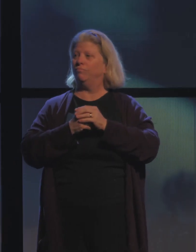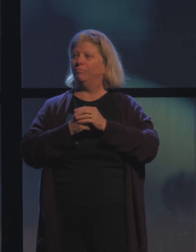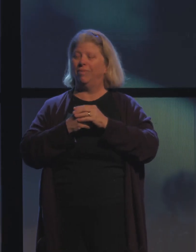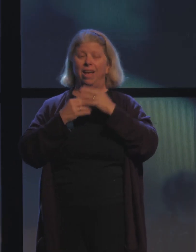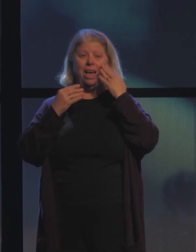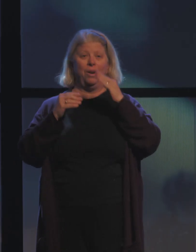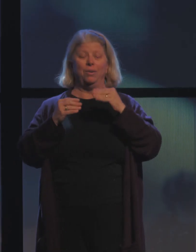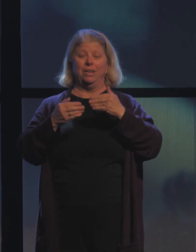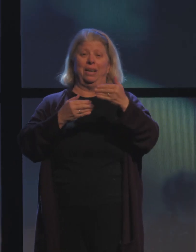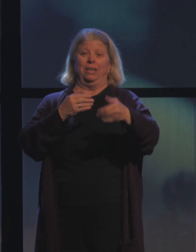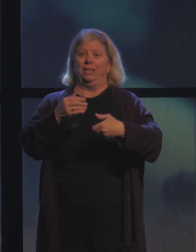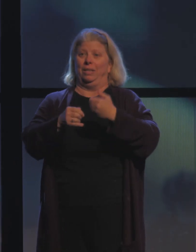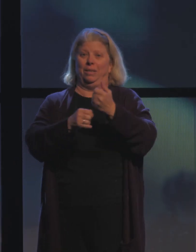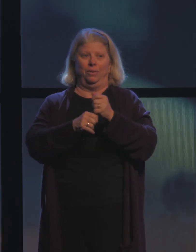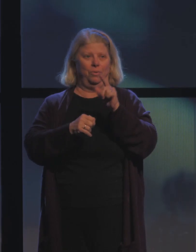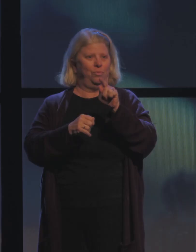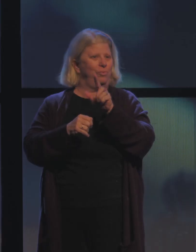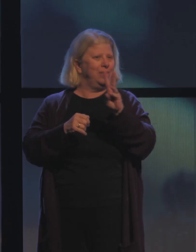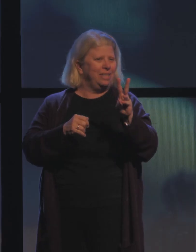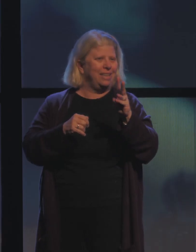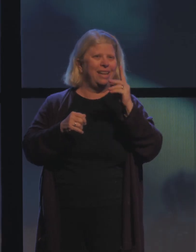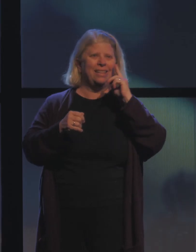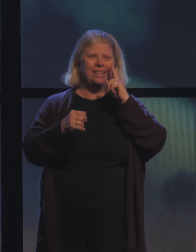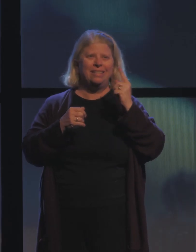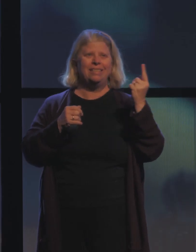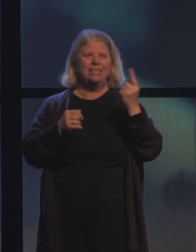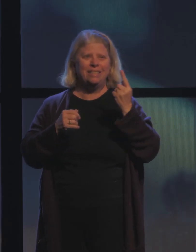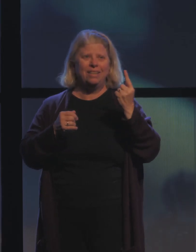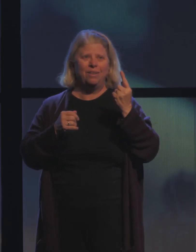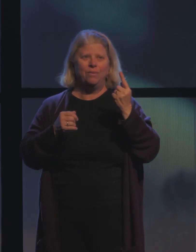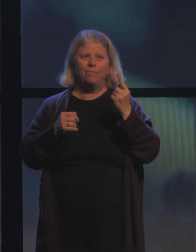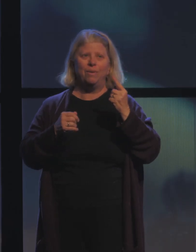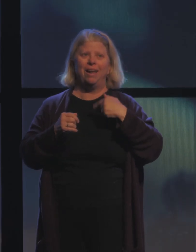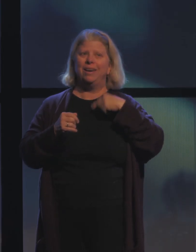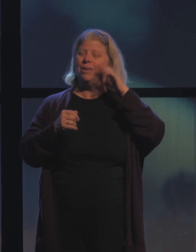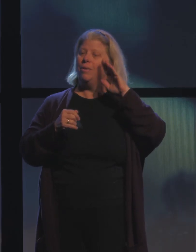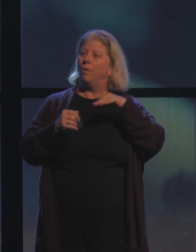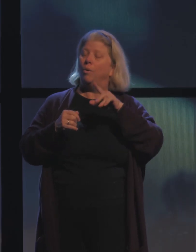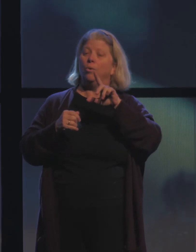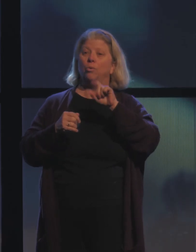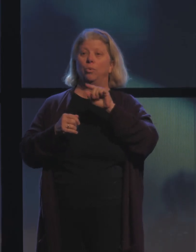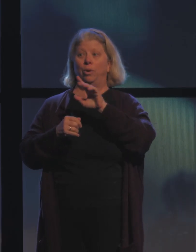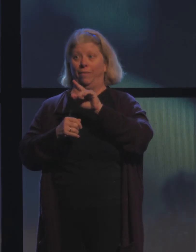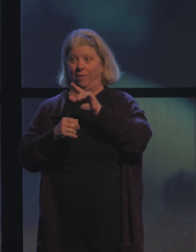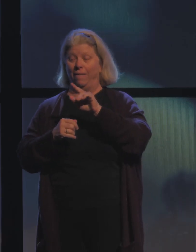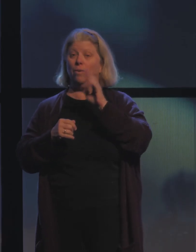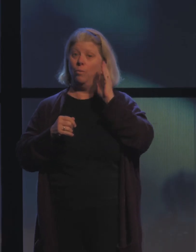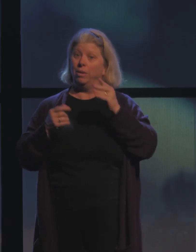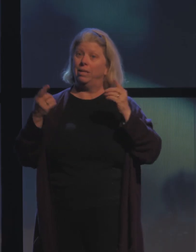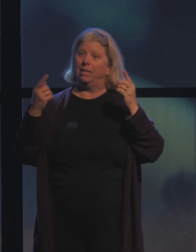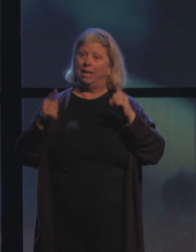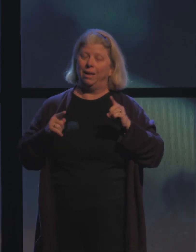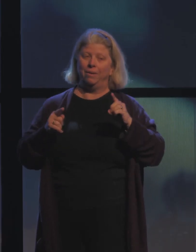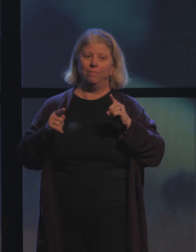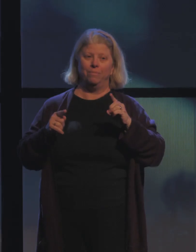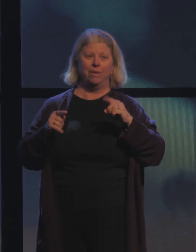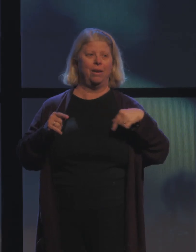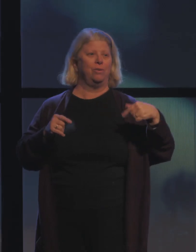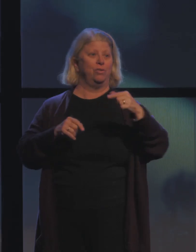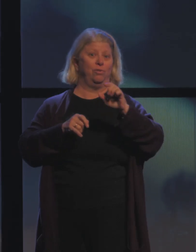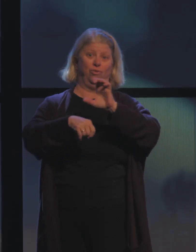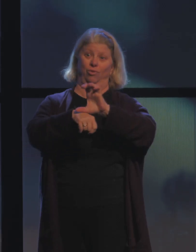what 2025 has in store for us. I think something that I'm very aware of that 2025 does have in store for us, especially as a church,